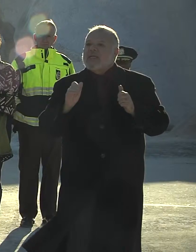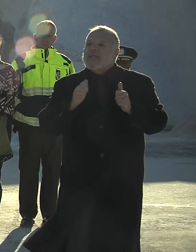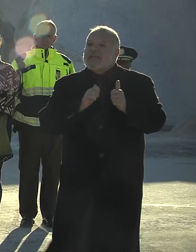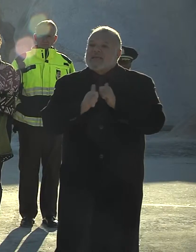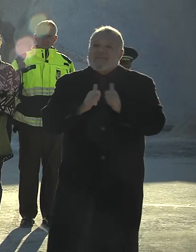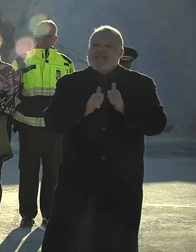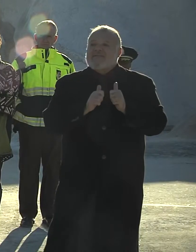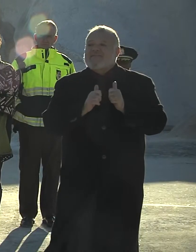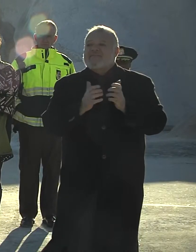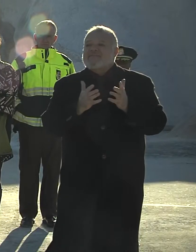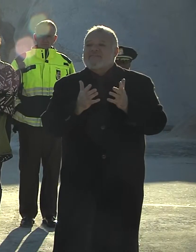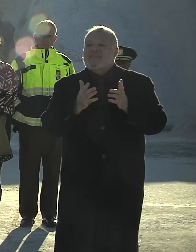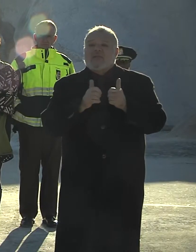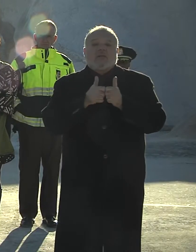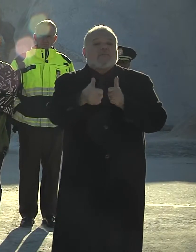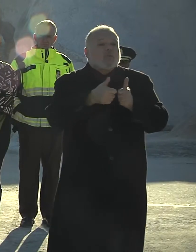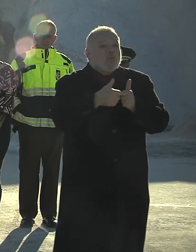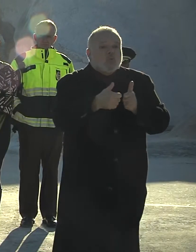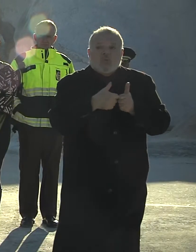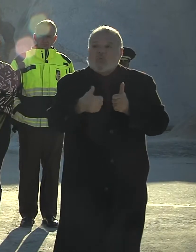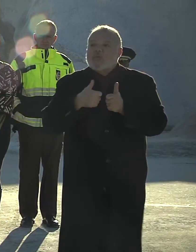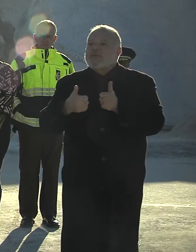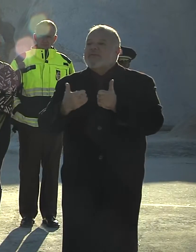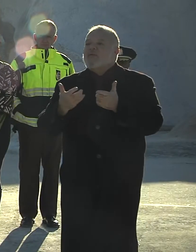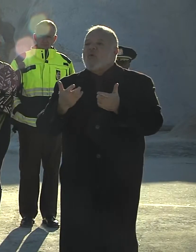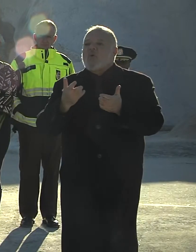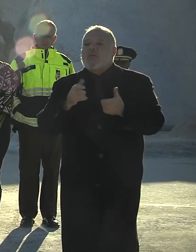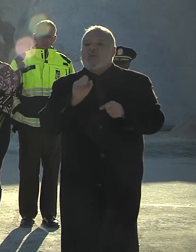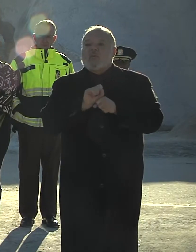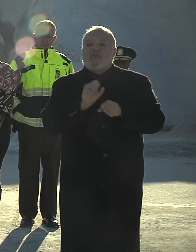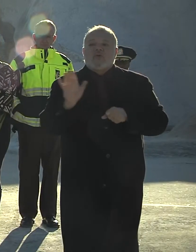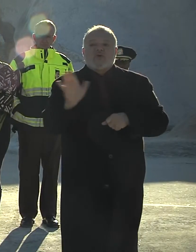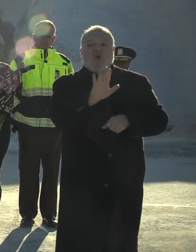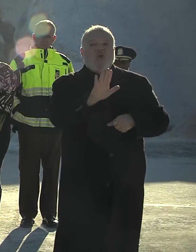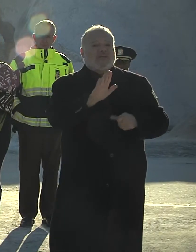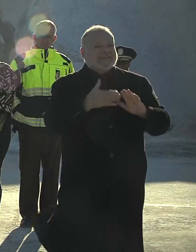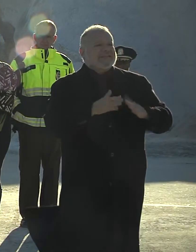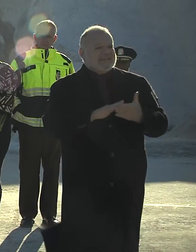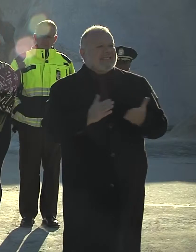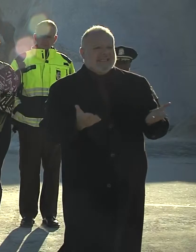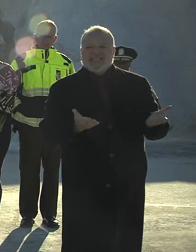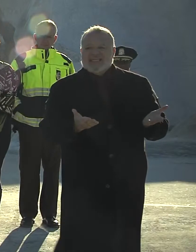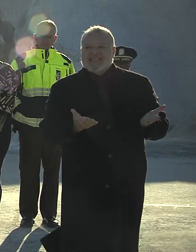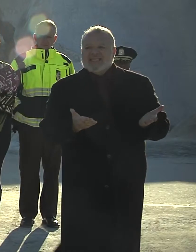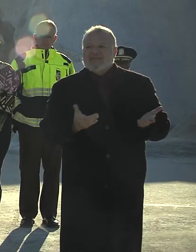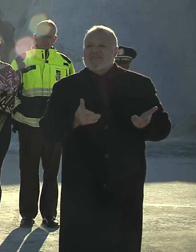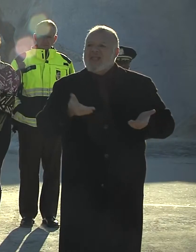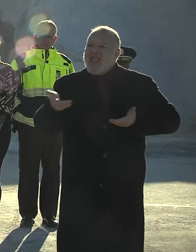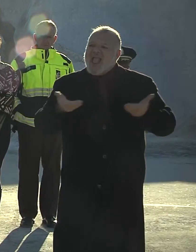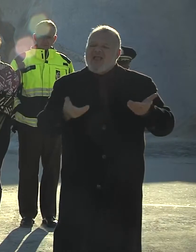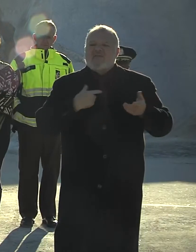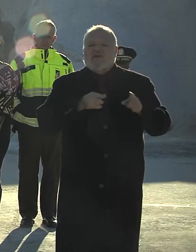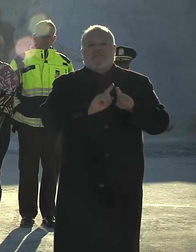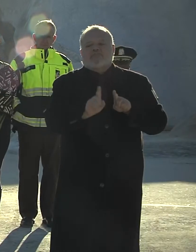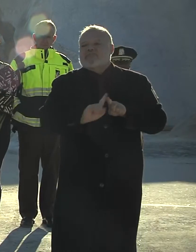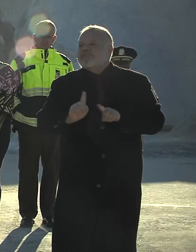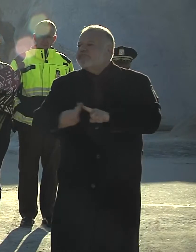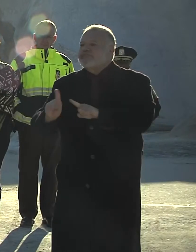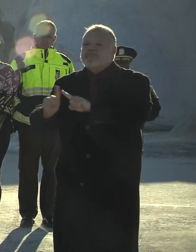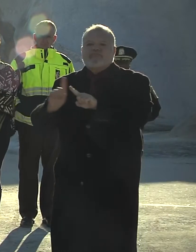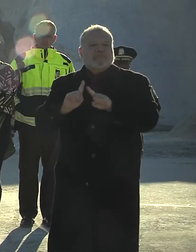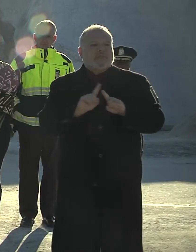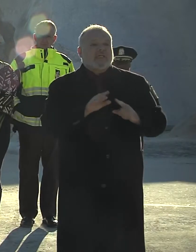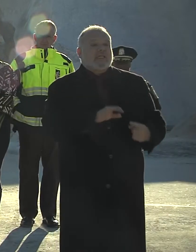jobs that plugs back into our neighborhoods. And so we are hiring. We are hiring on so many fronts, particularly in this case